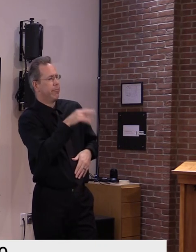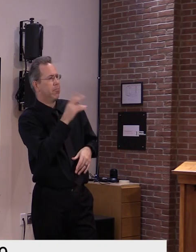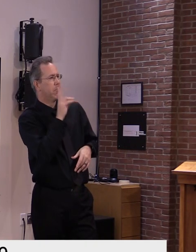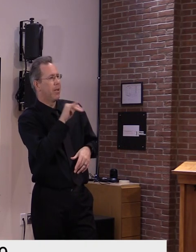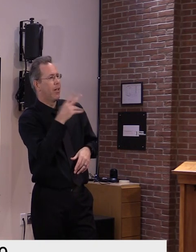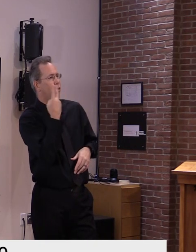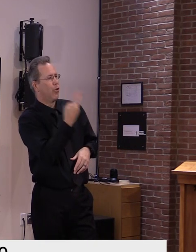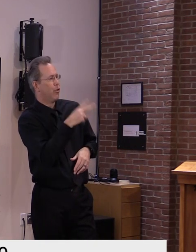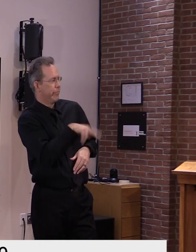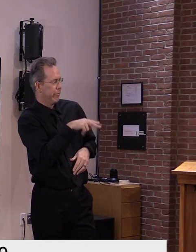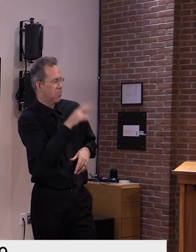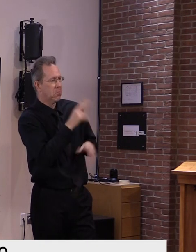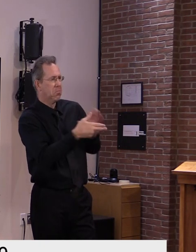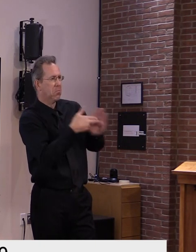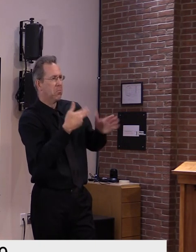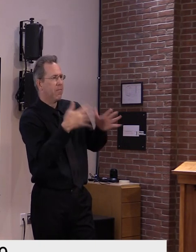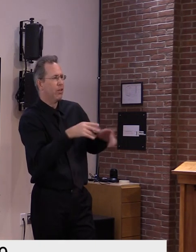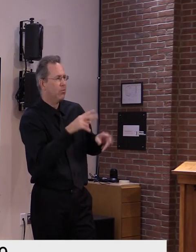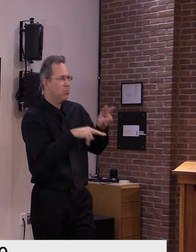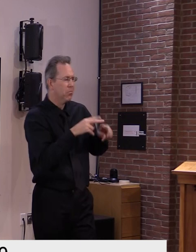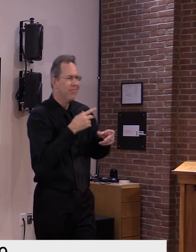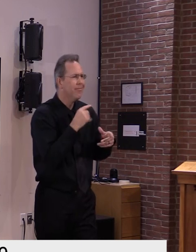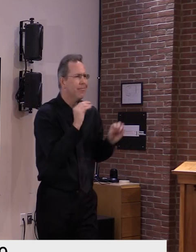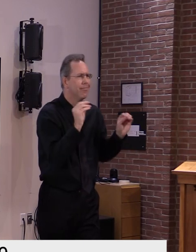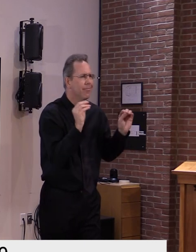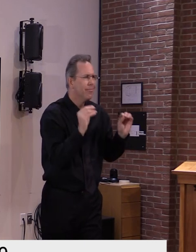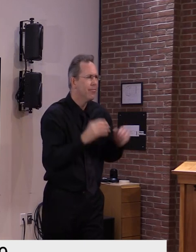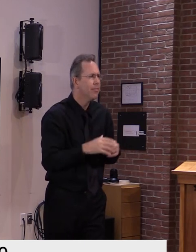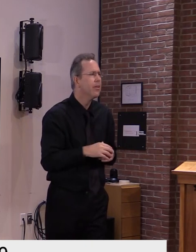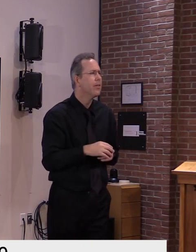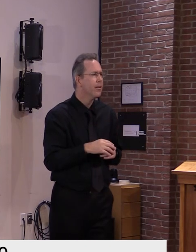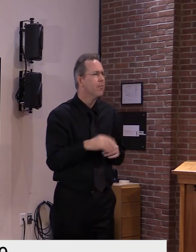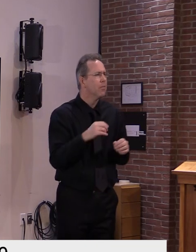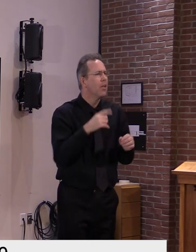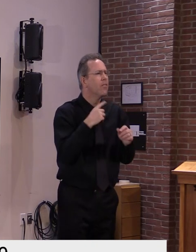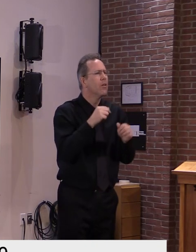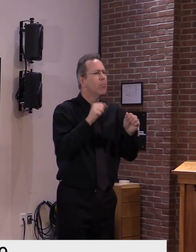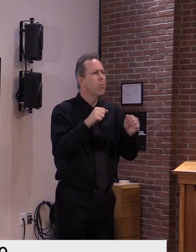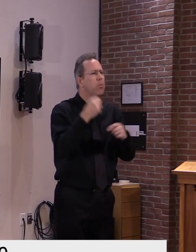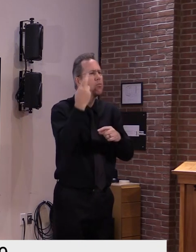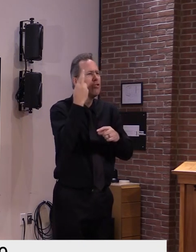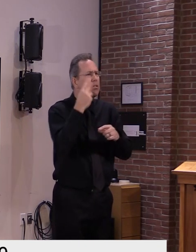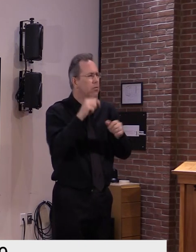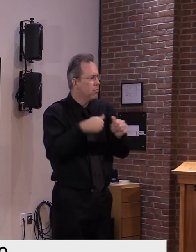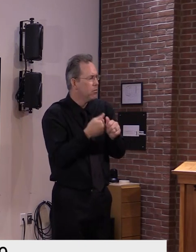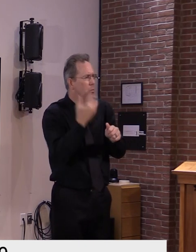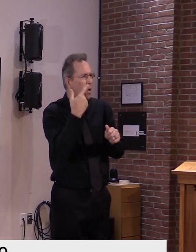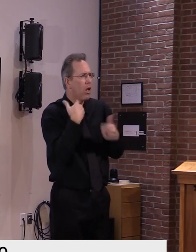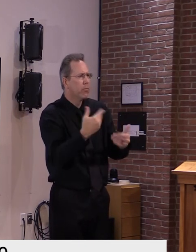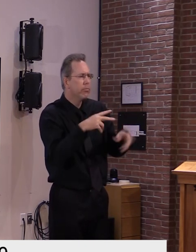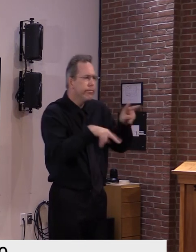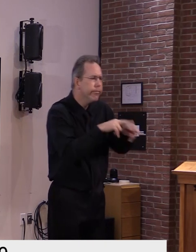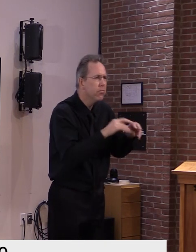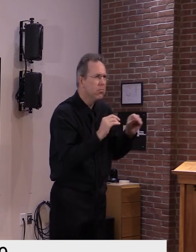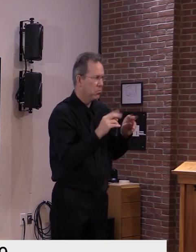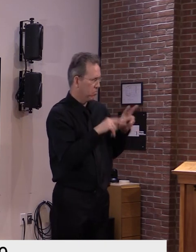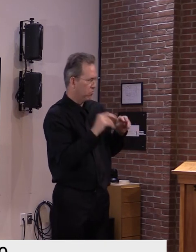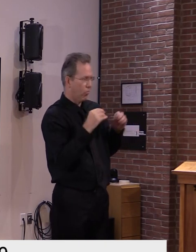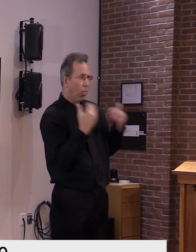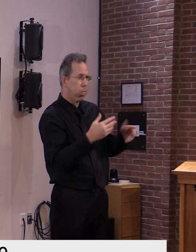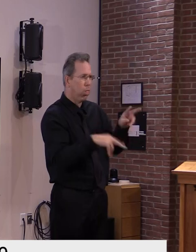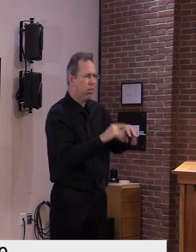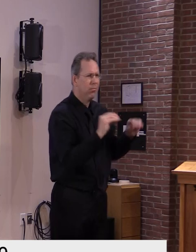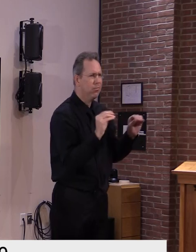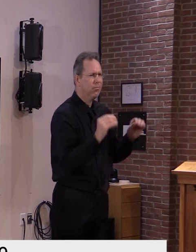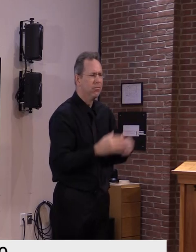fairly robust legal standard. I also believe, Steve, I believe that has to be